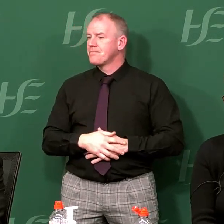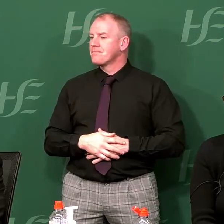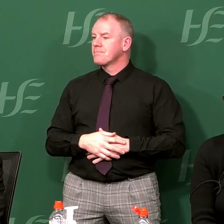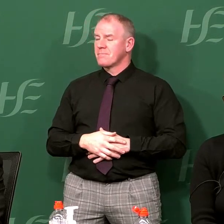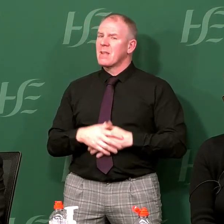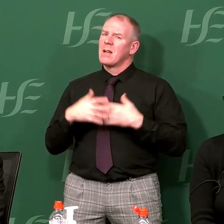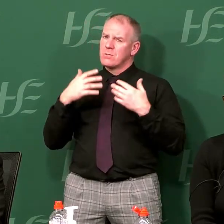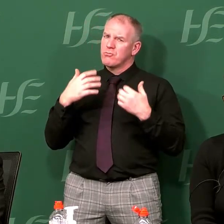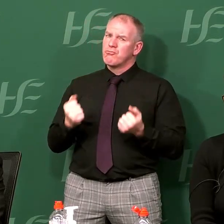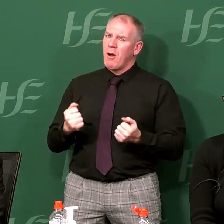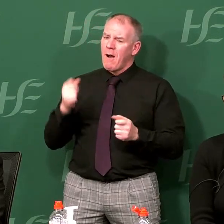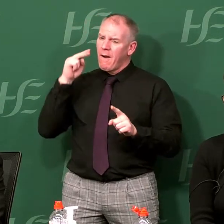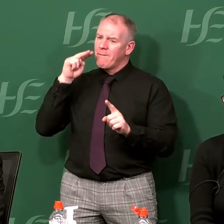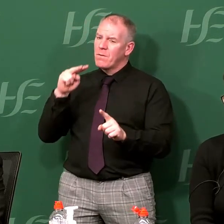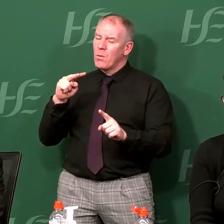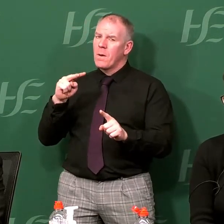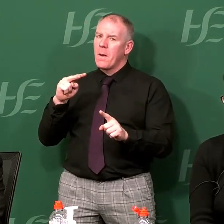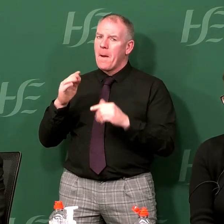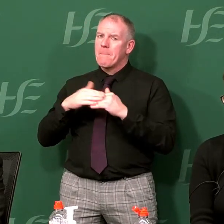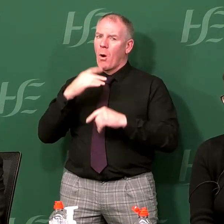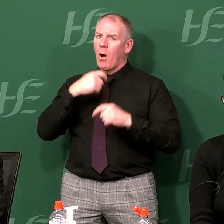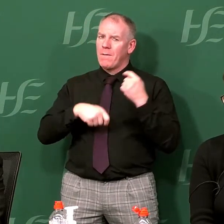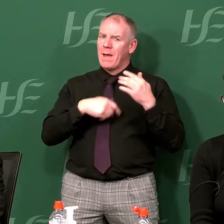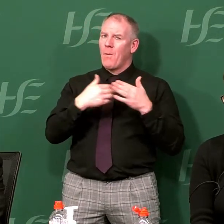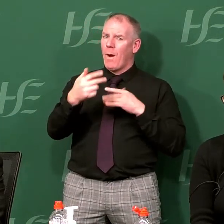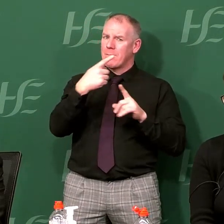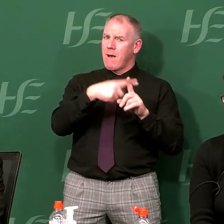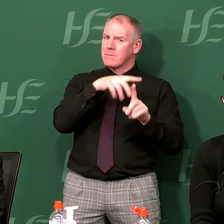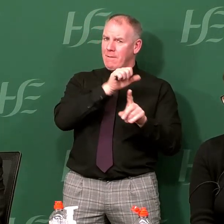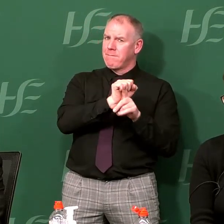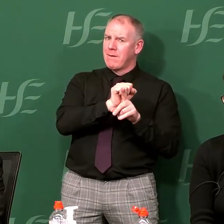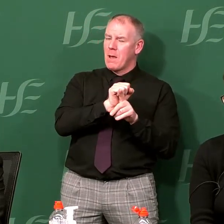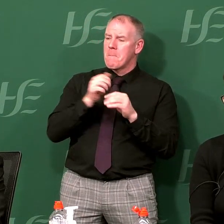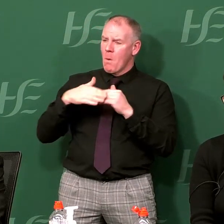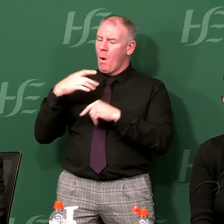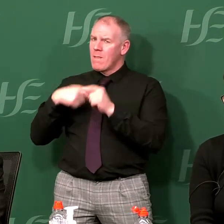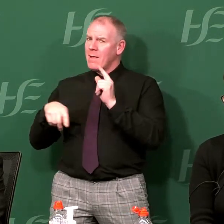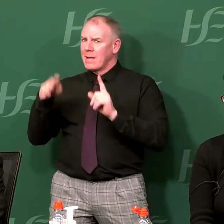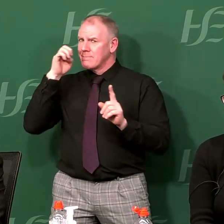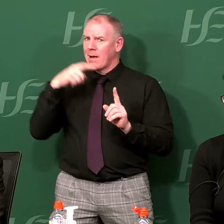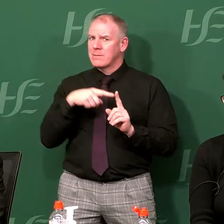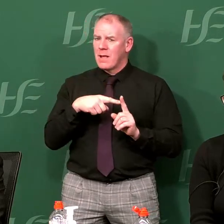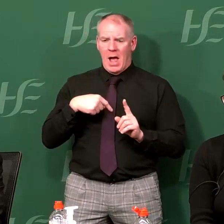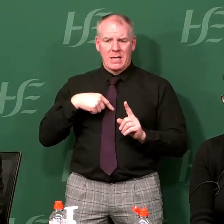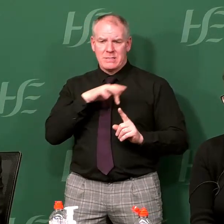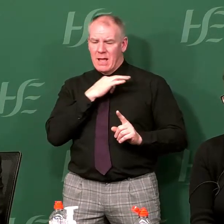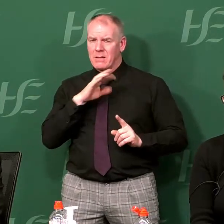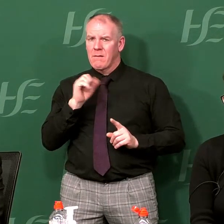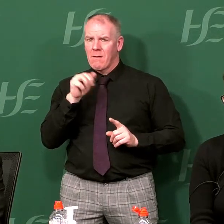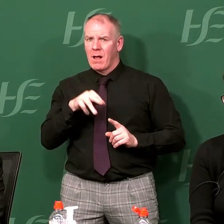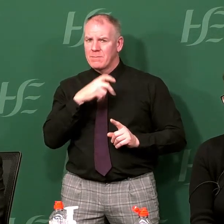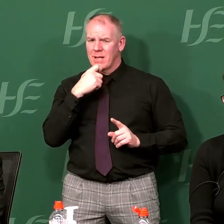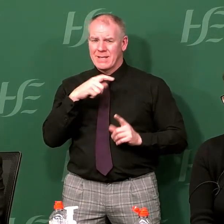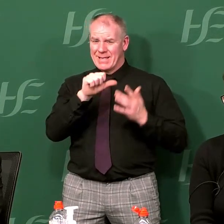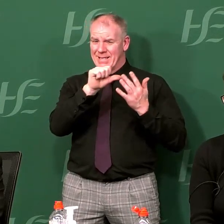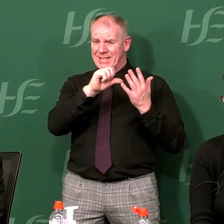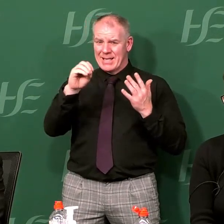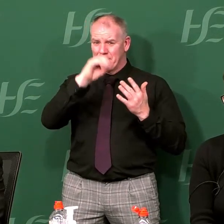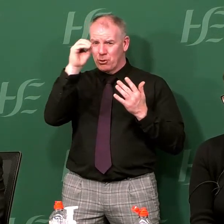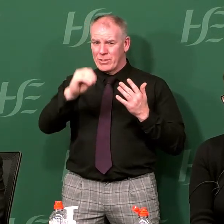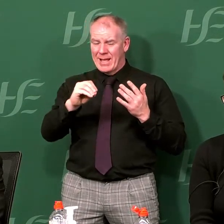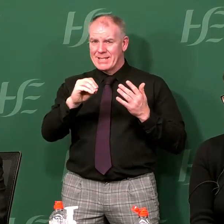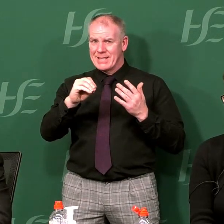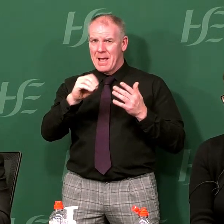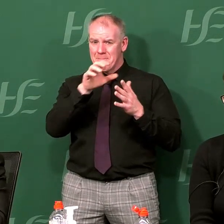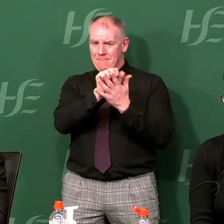strong indication that they're probably much more than what we're actually seeing right now, as I've said and Colm have said right now. When you're dealing with 60% transmission